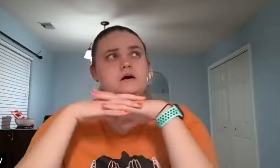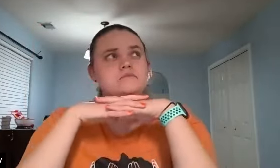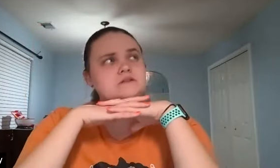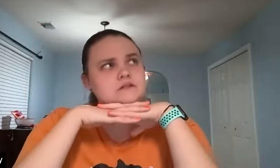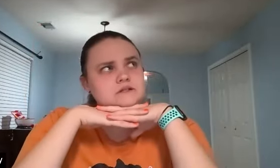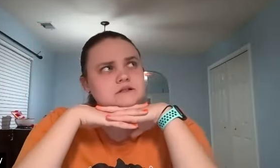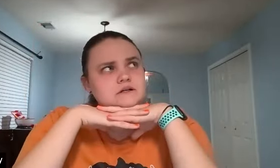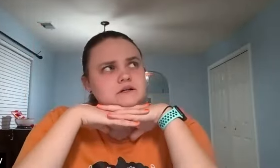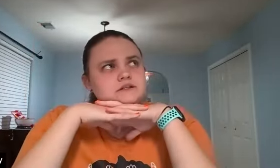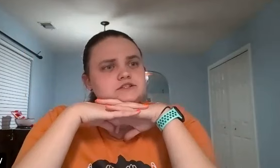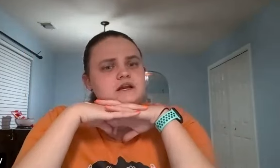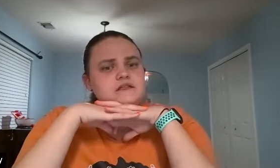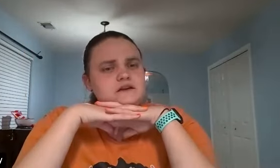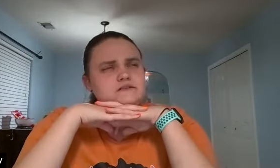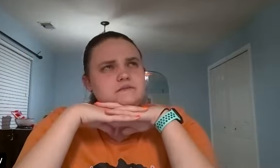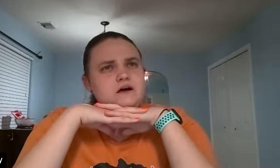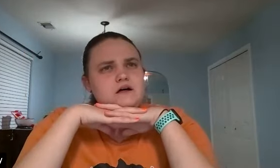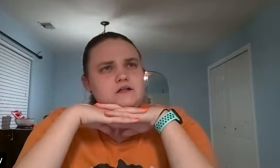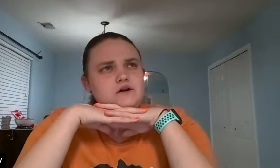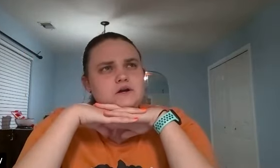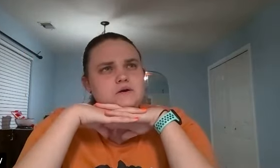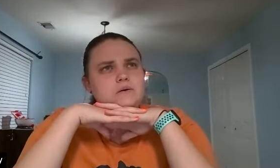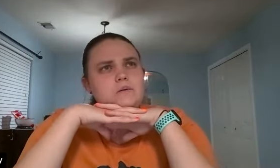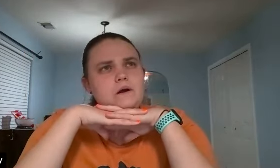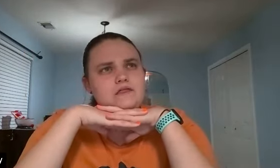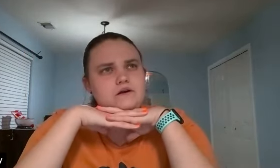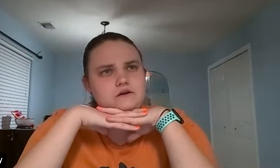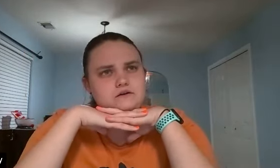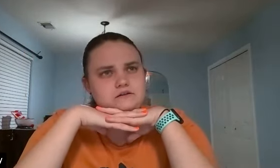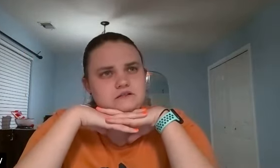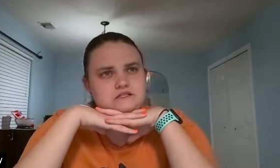Trying to think of some other weather stuff.